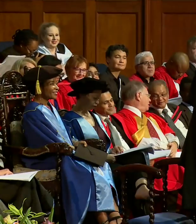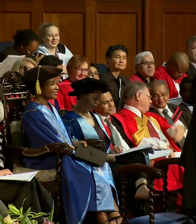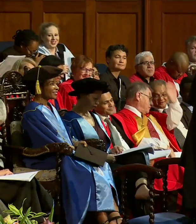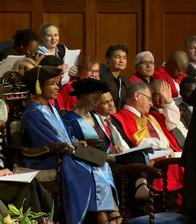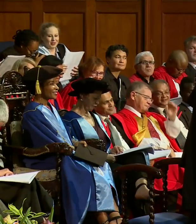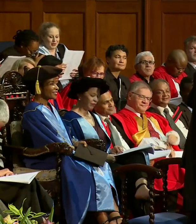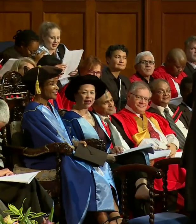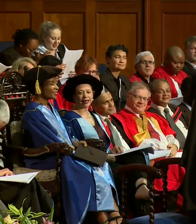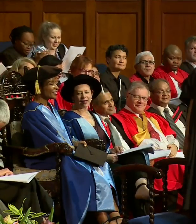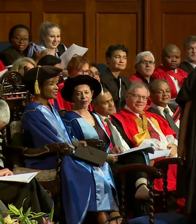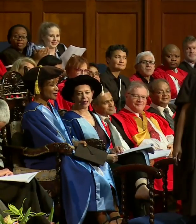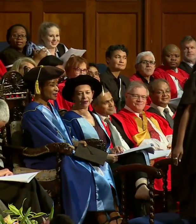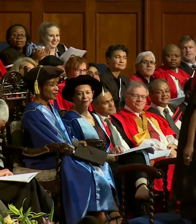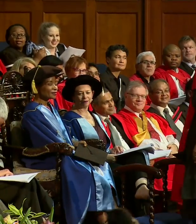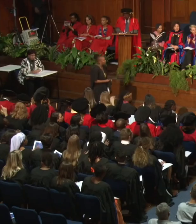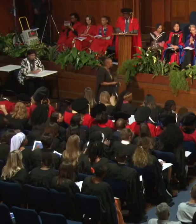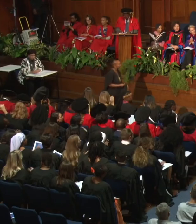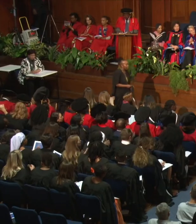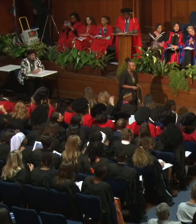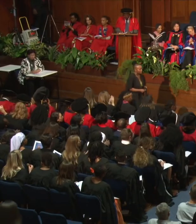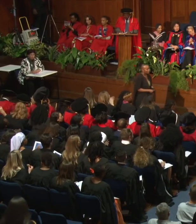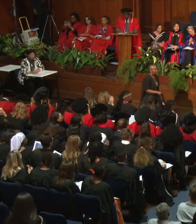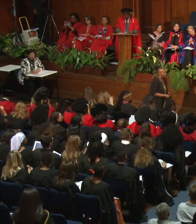Retabile Sebosa.